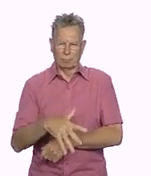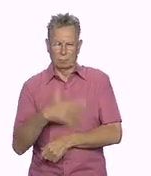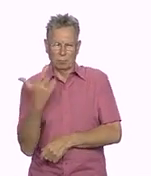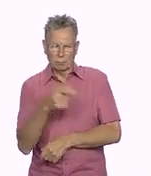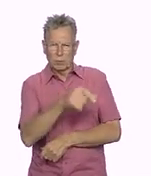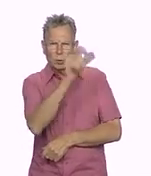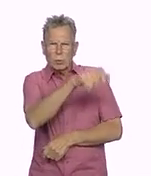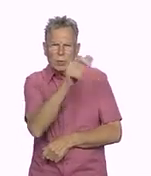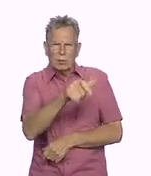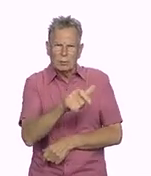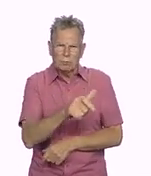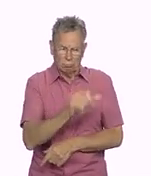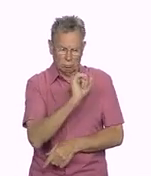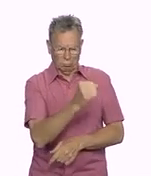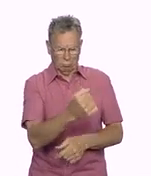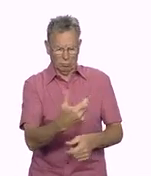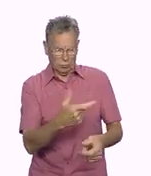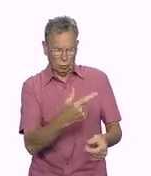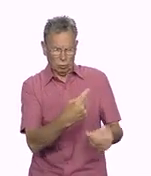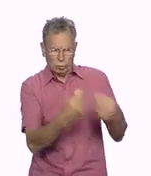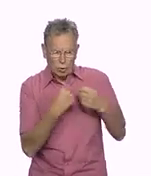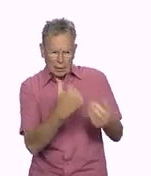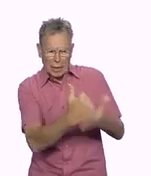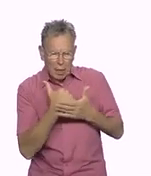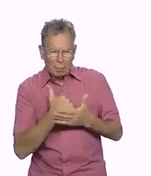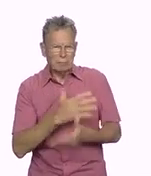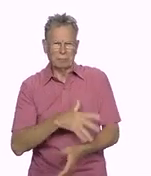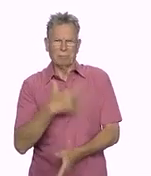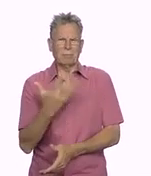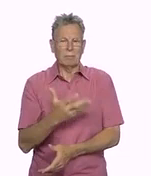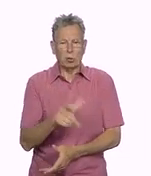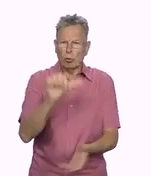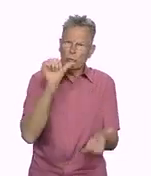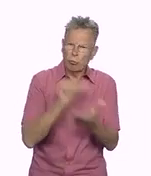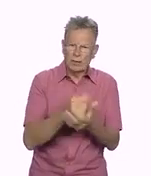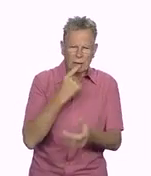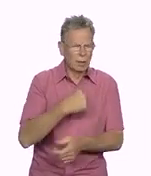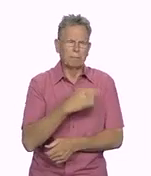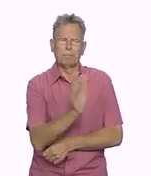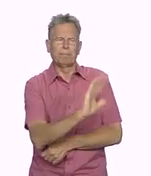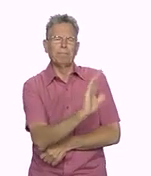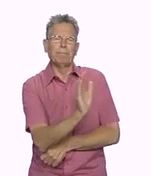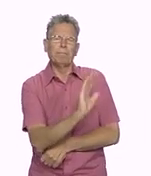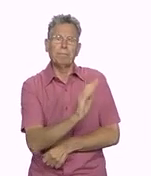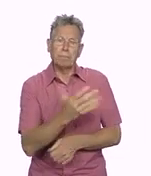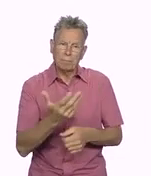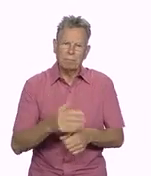If for any reason you would prefer not to help in medical student training, you have the right to decline.